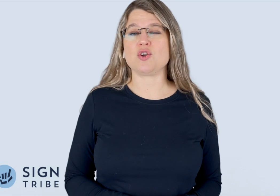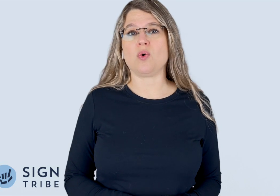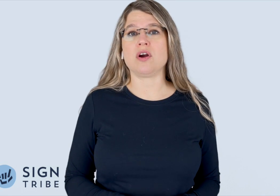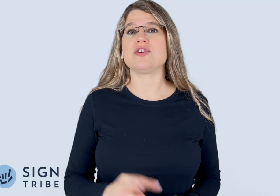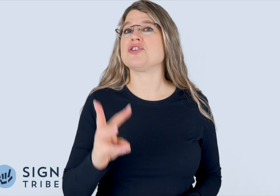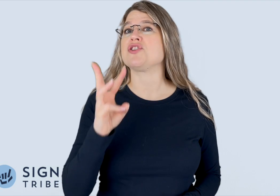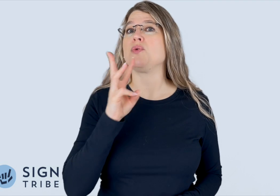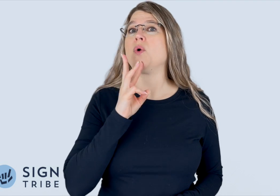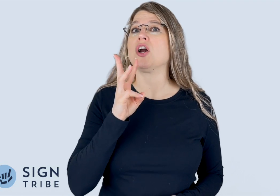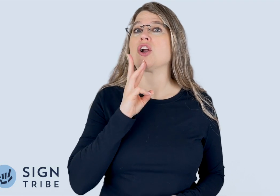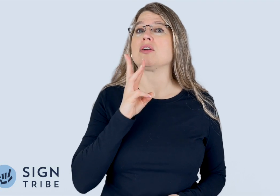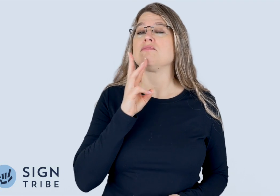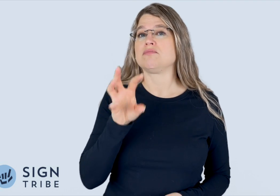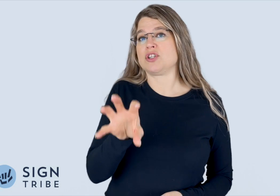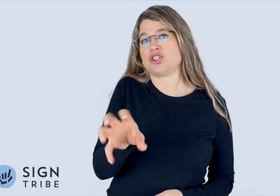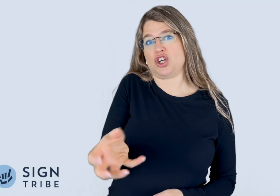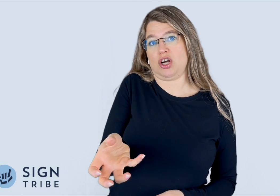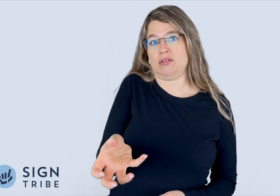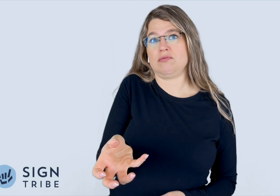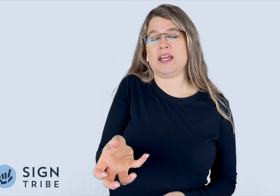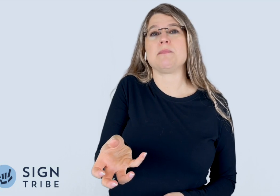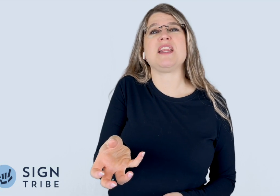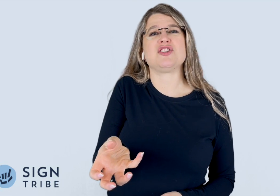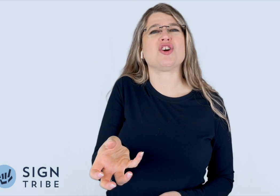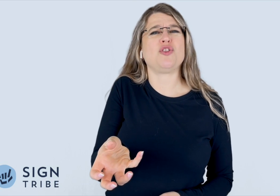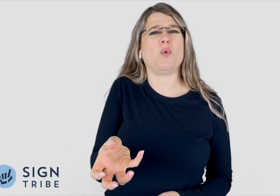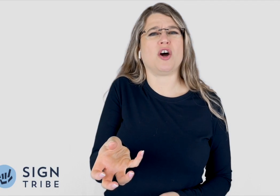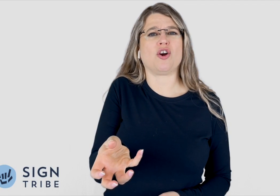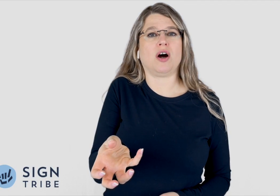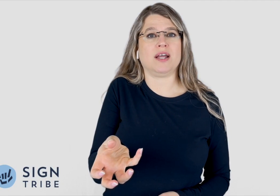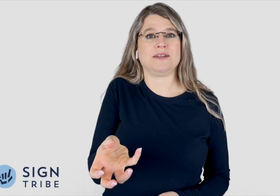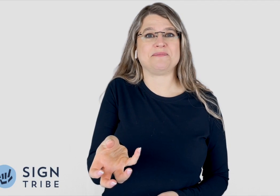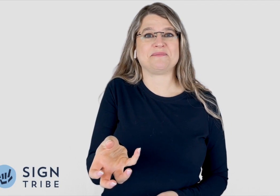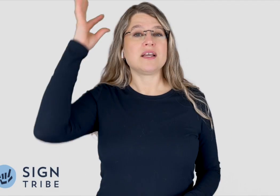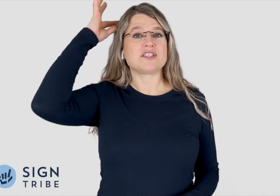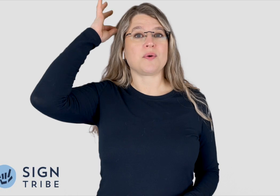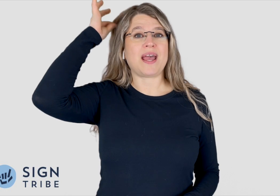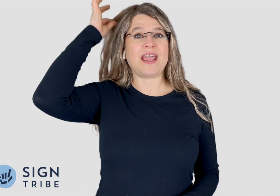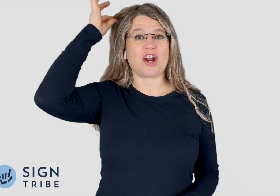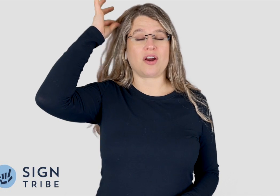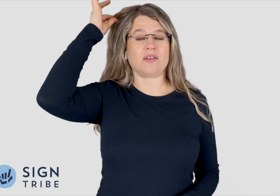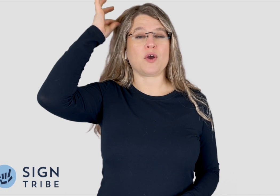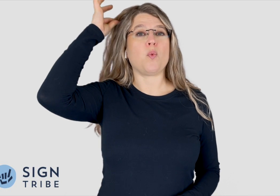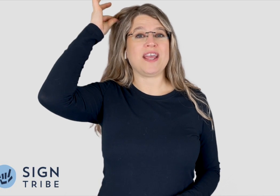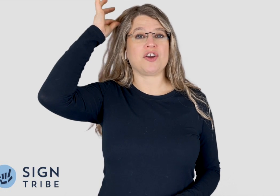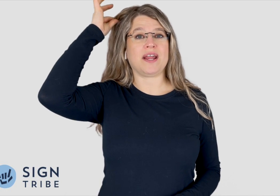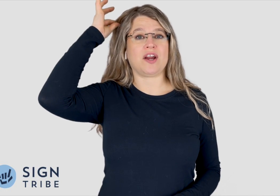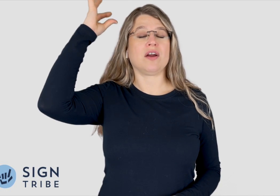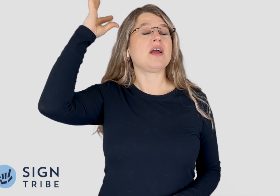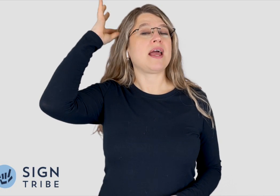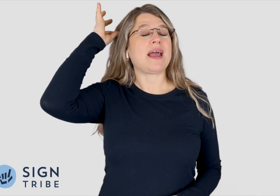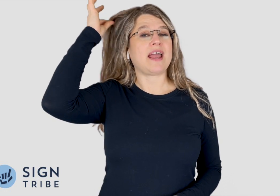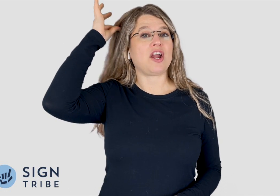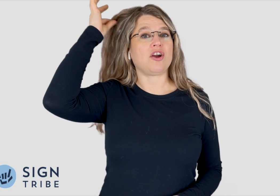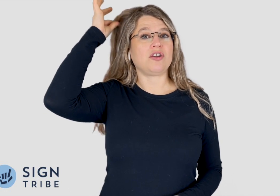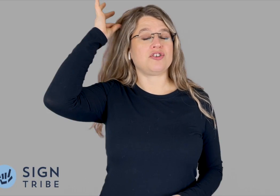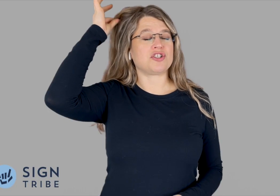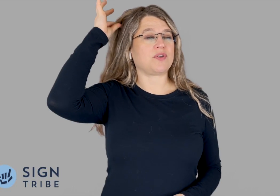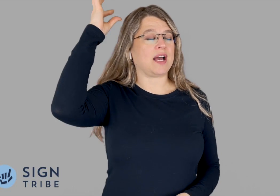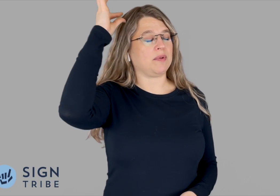or just do water turn, like meaning turn the water on. So hair, like wet your hair. Hair, you just grab a little